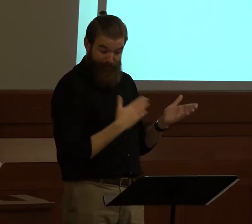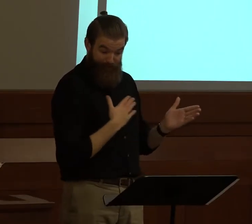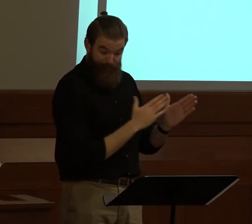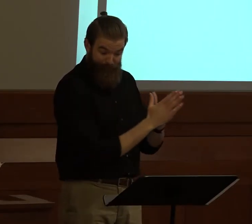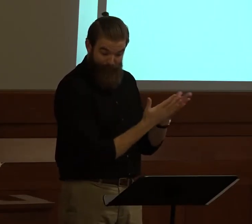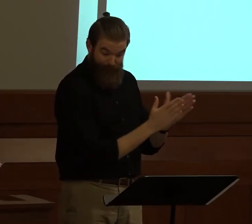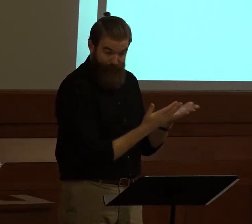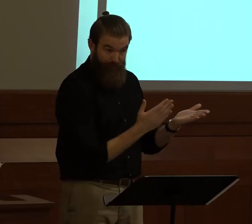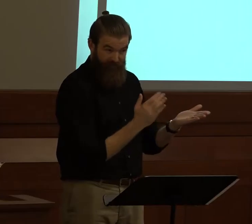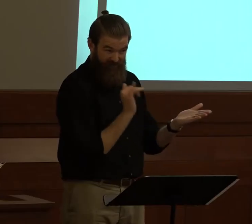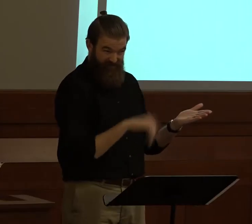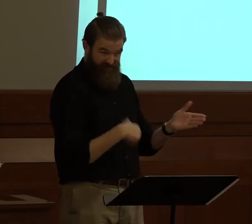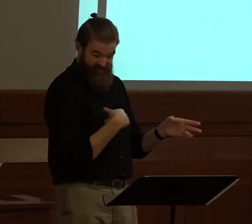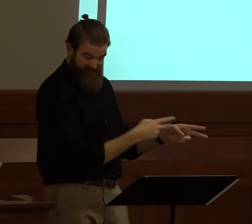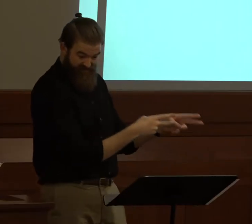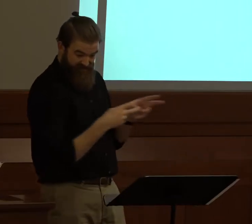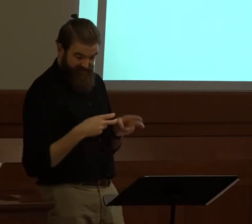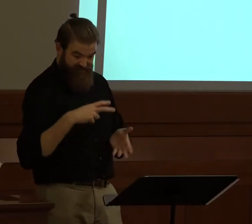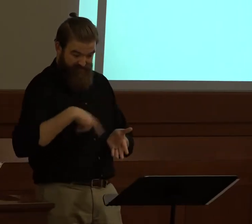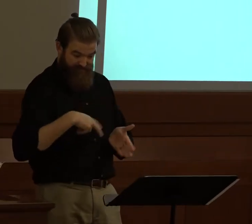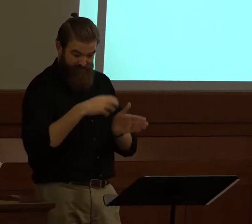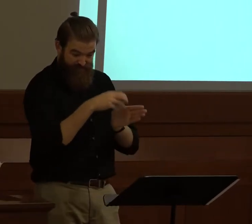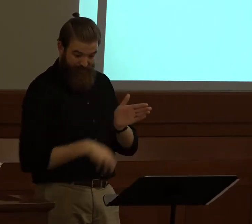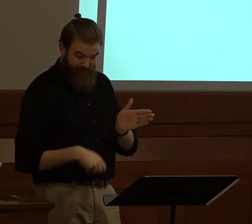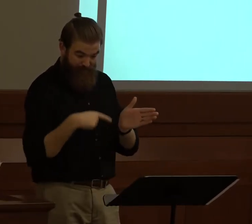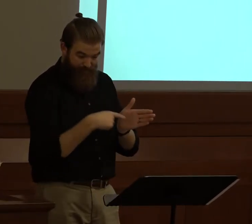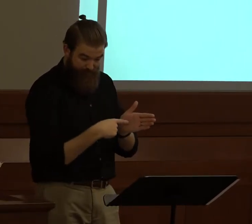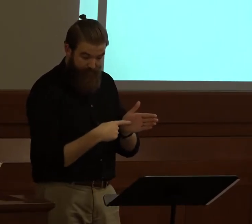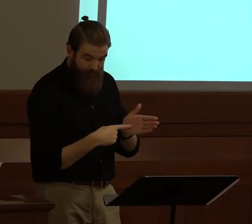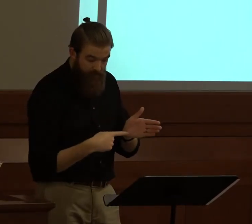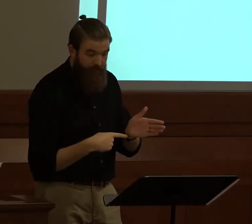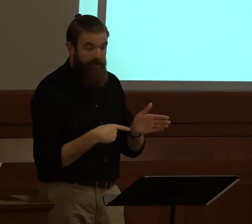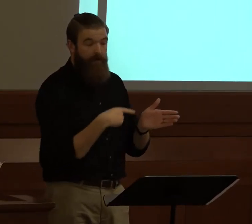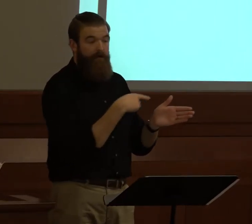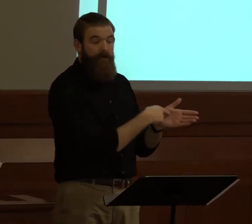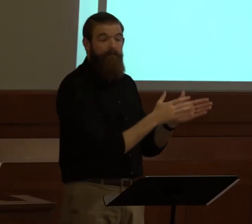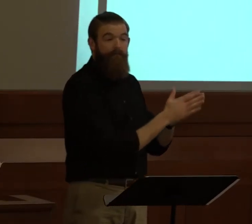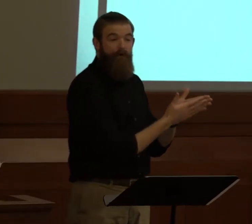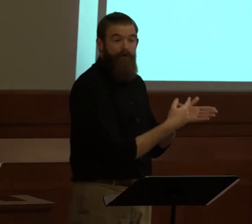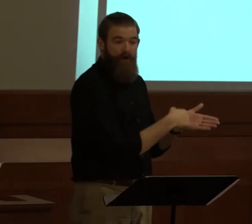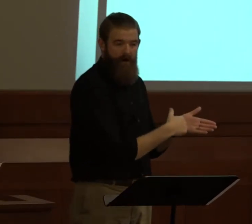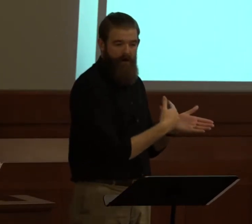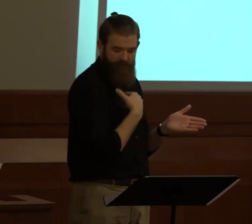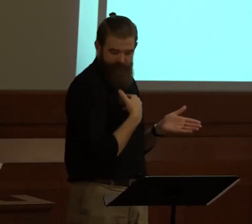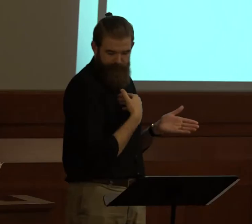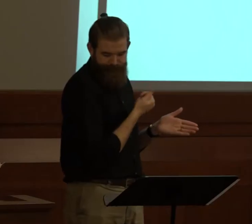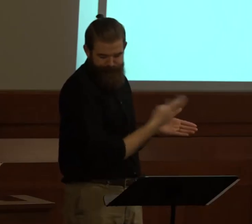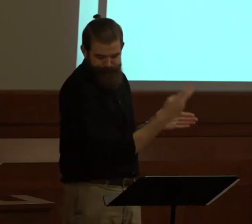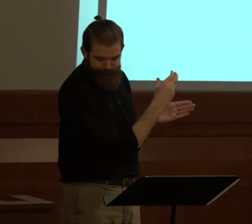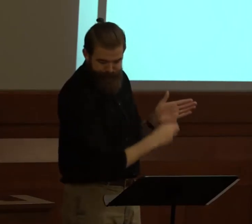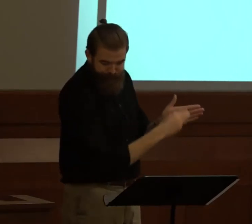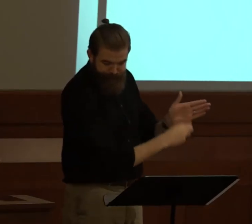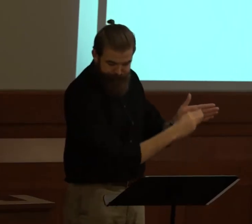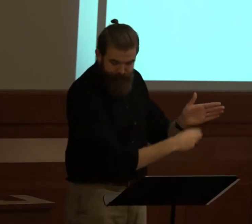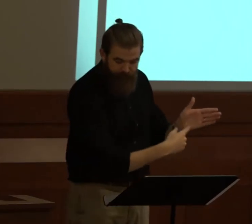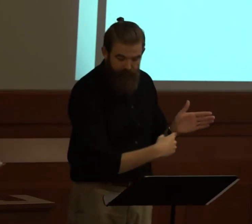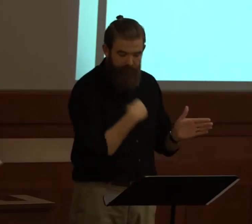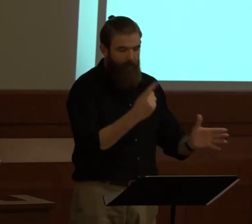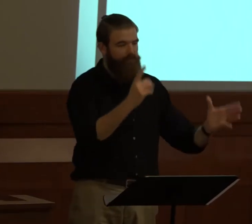the first apostles to the deaf, like Abbé La Fonta and others who had longer and more